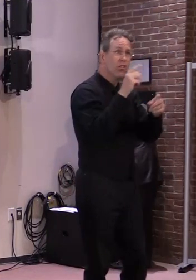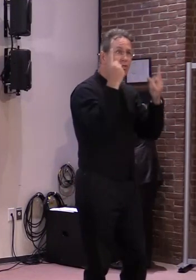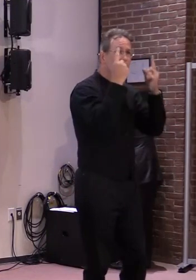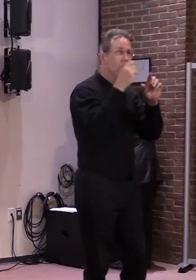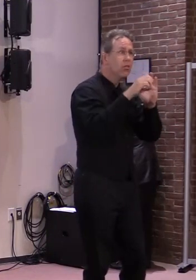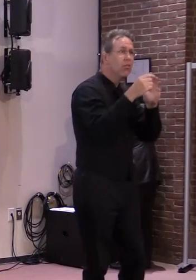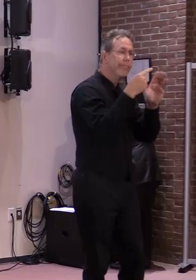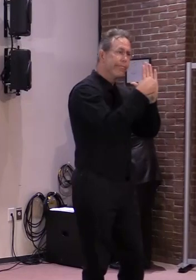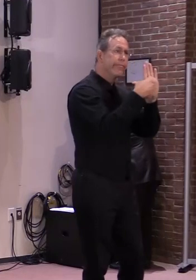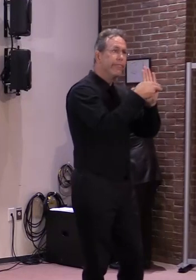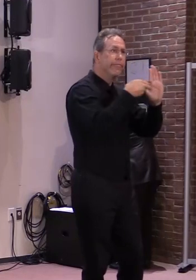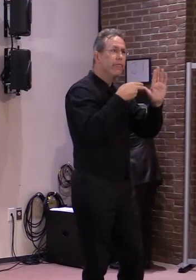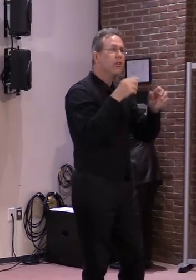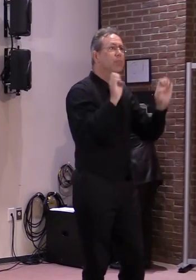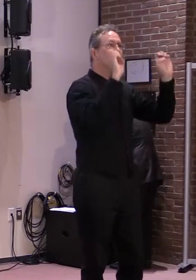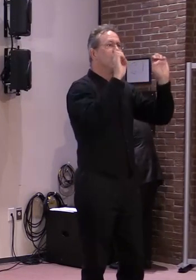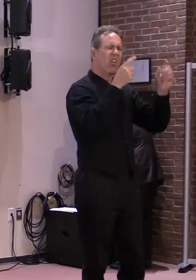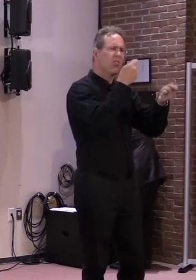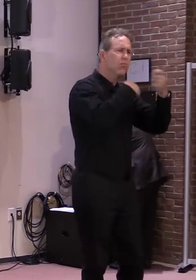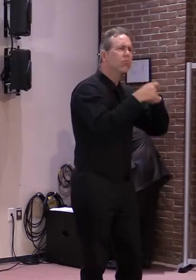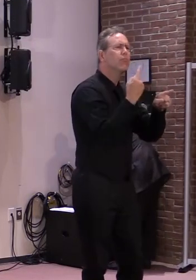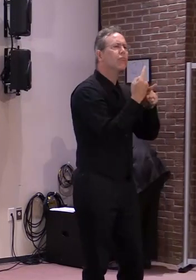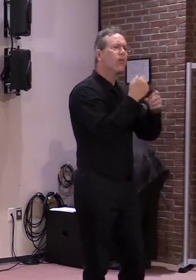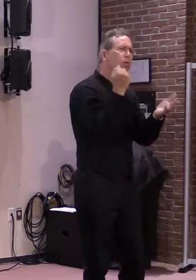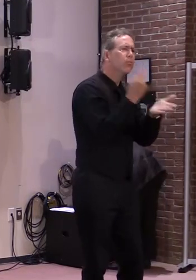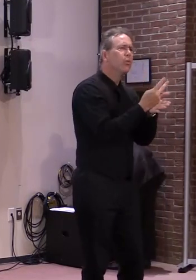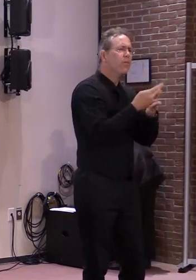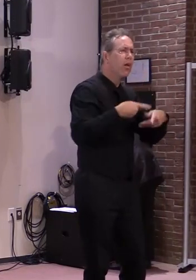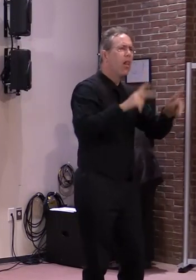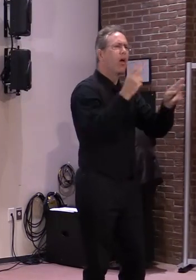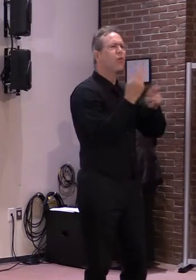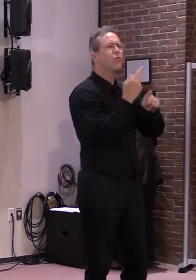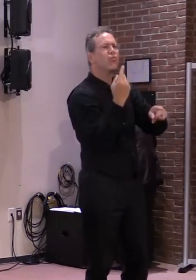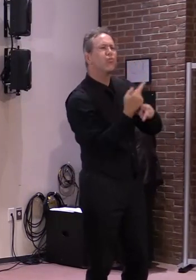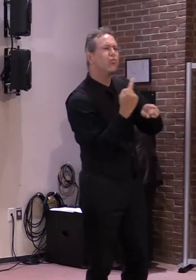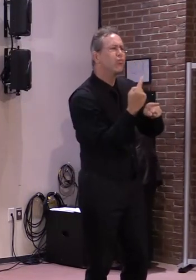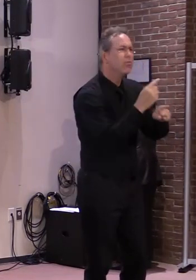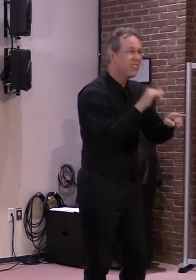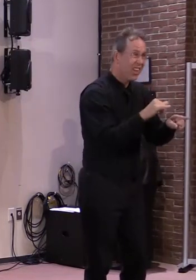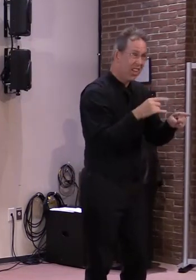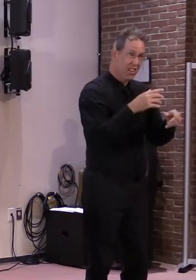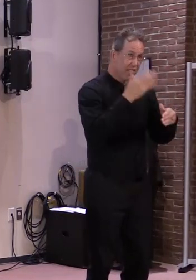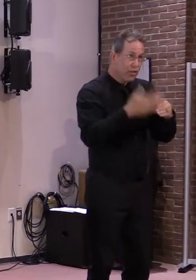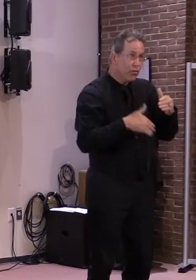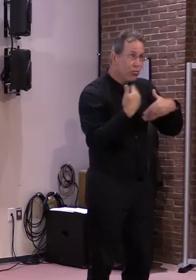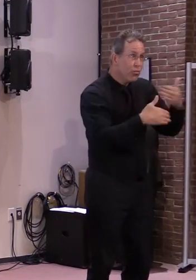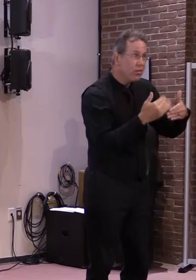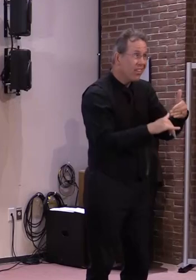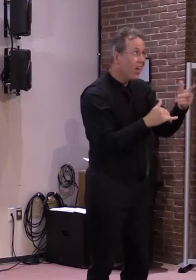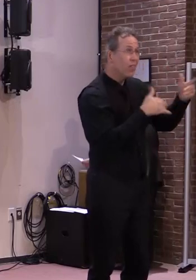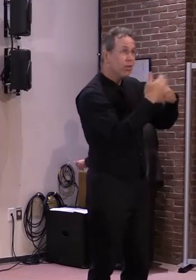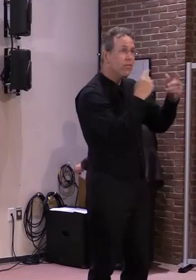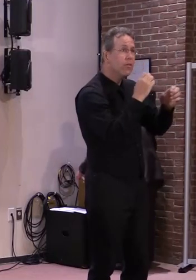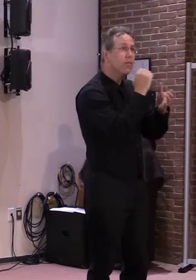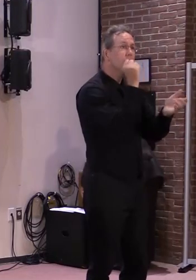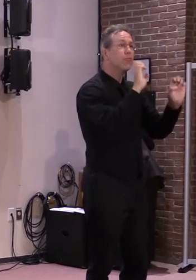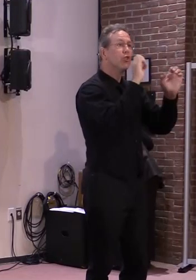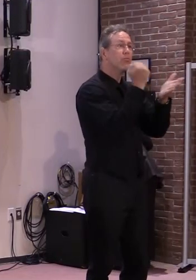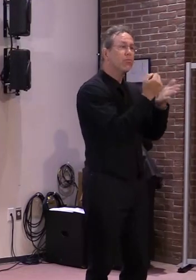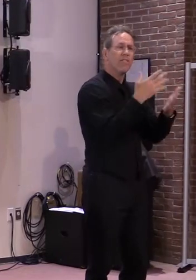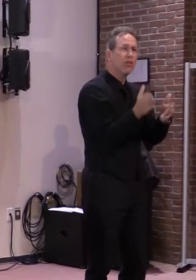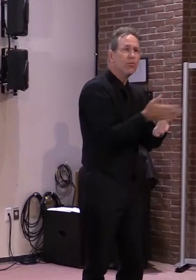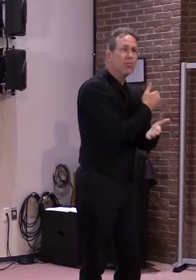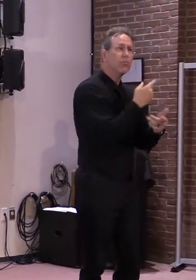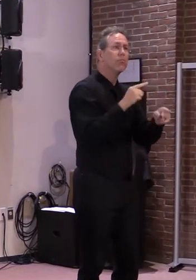they have completed their application. But unfortunately, the FDA wasn't able to give any information on